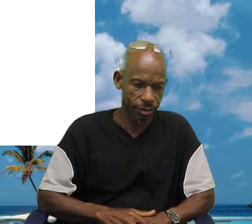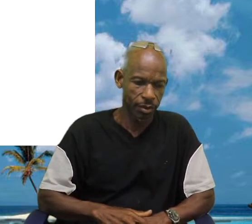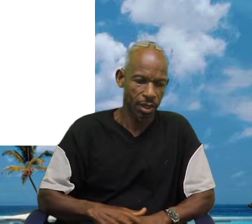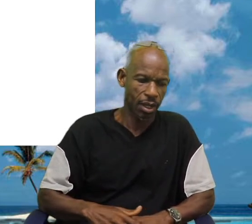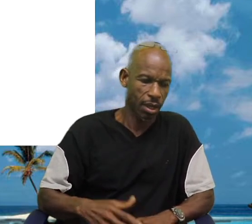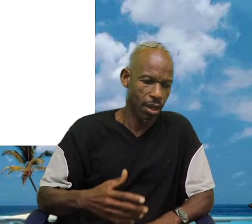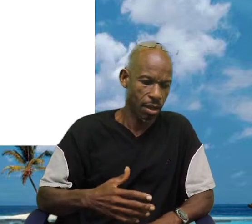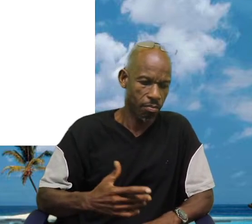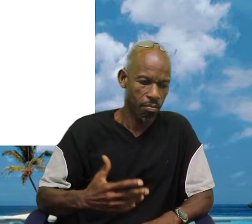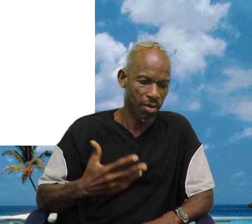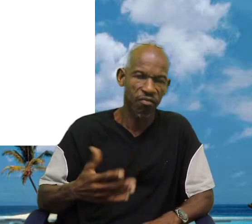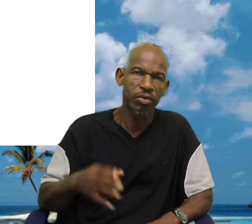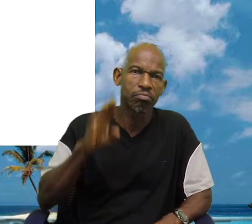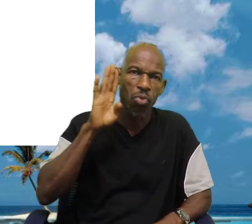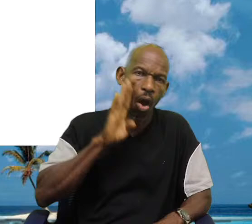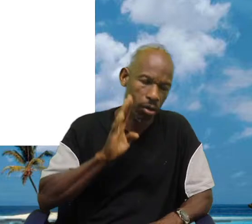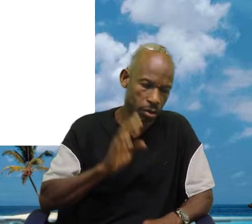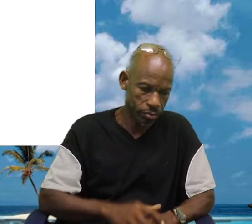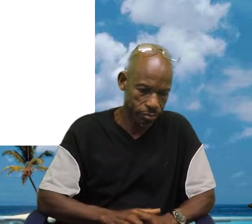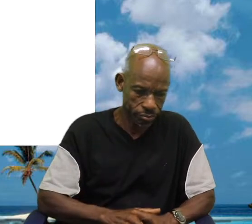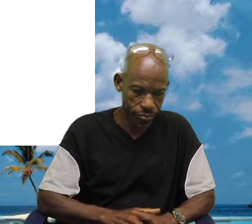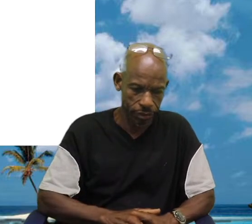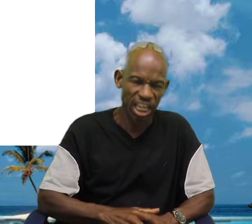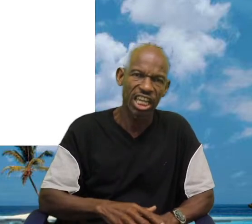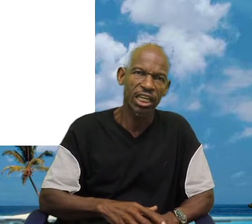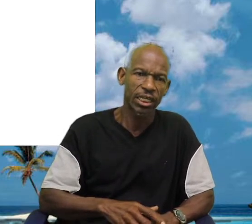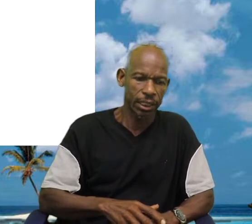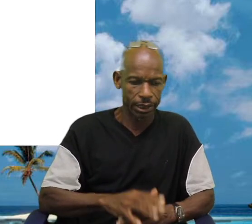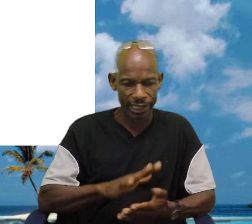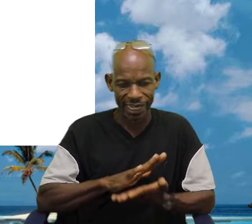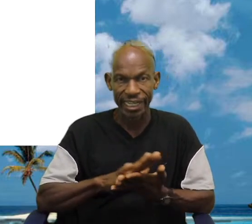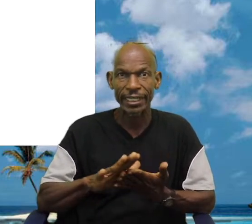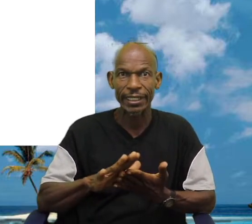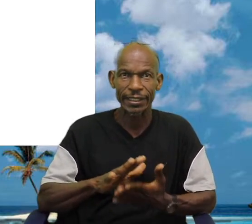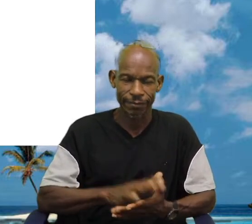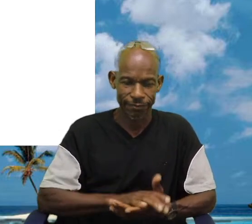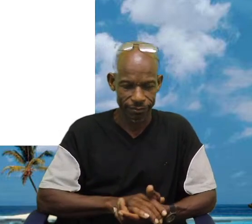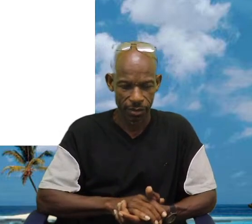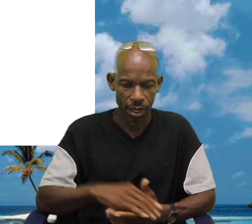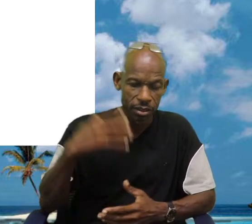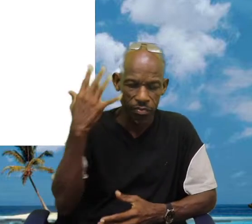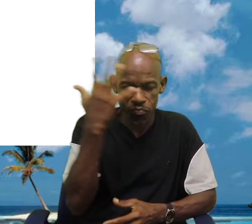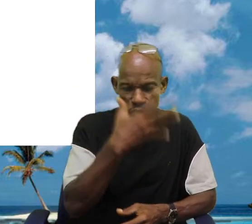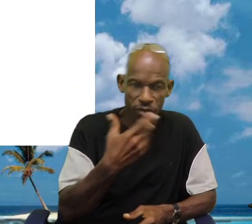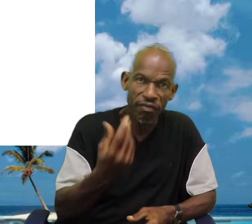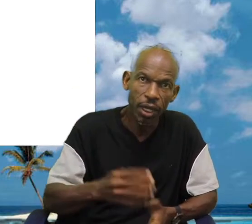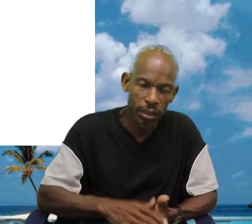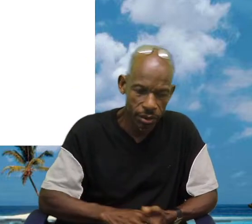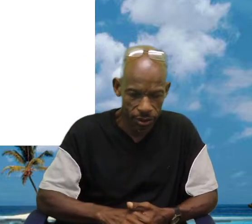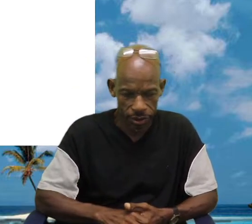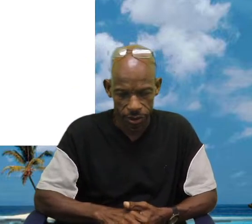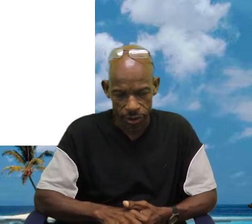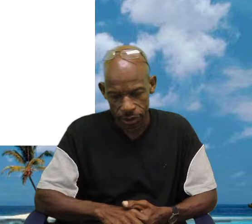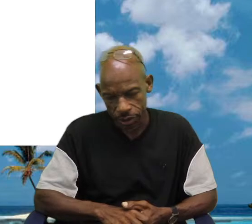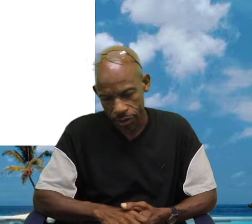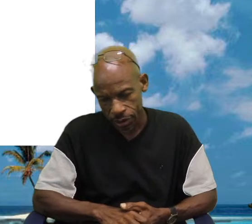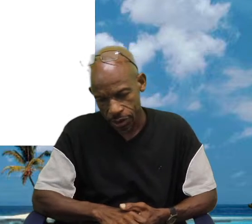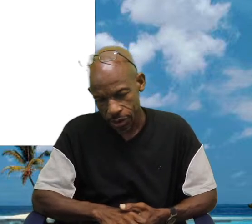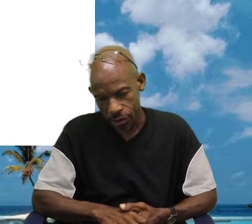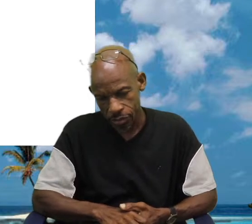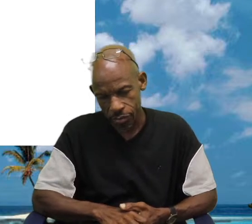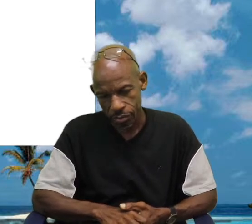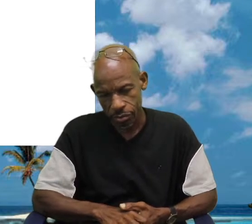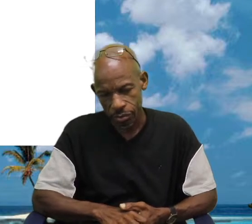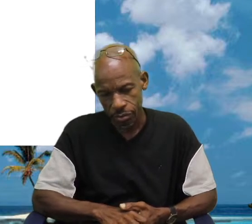So I want 5 for that noun. So you're making a list. So where they get a